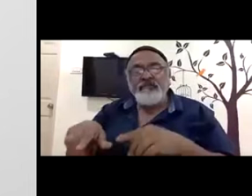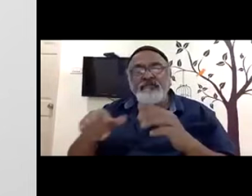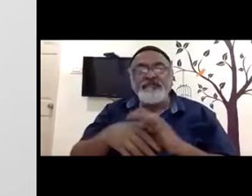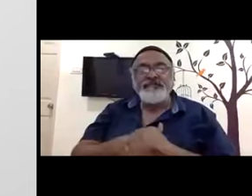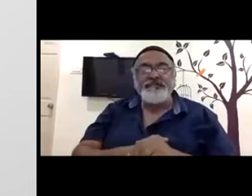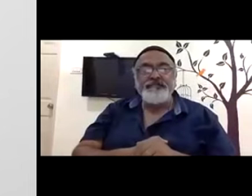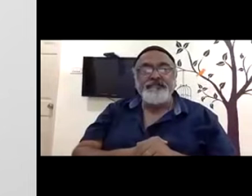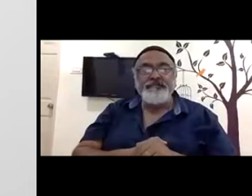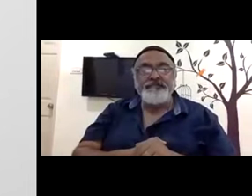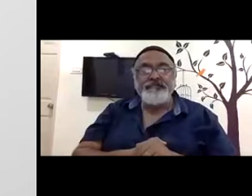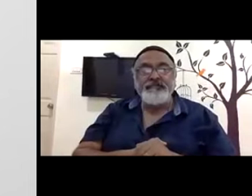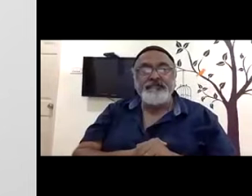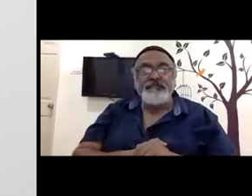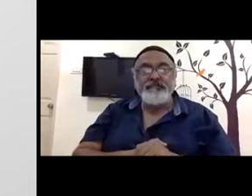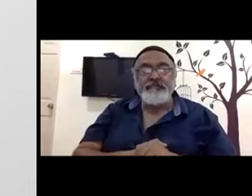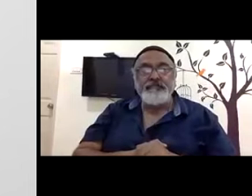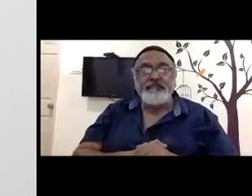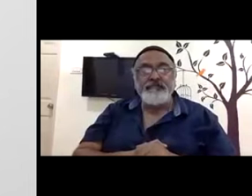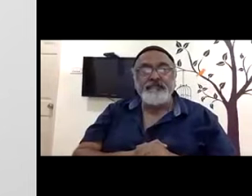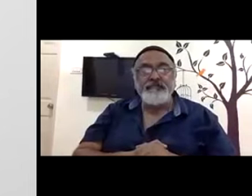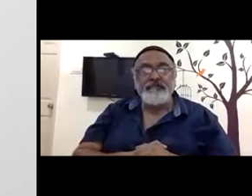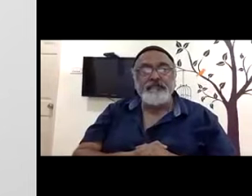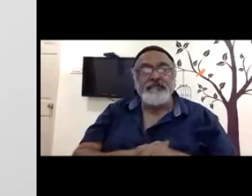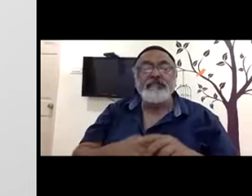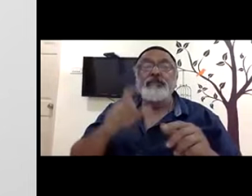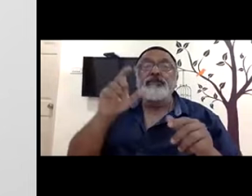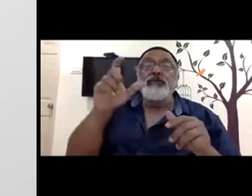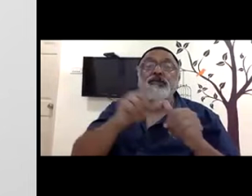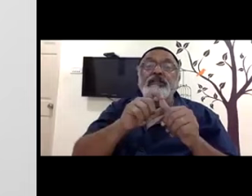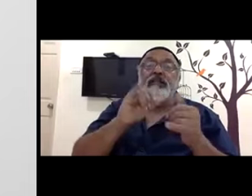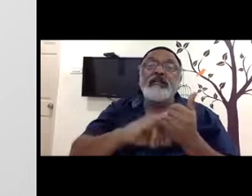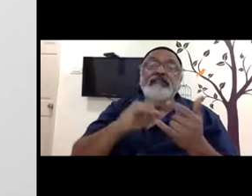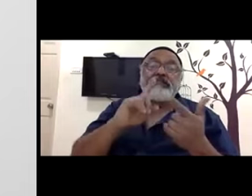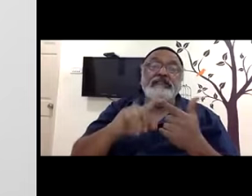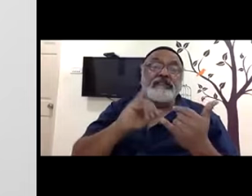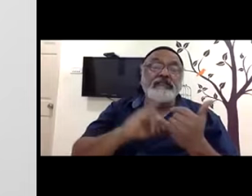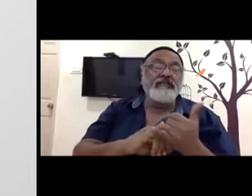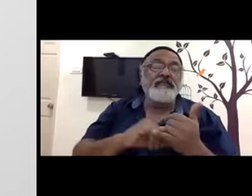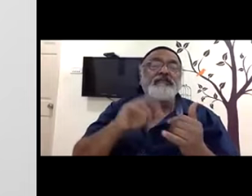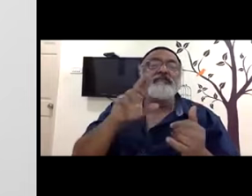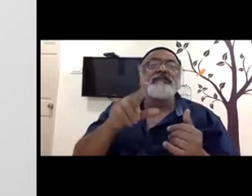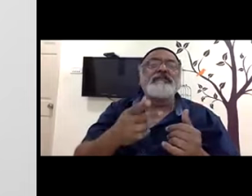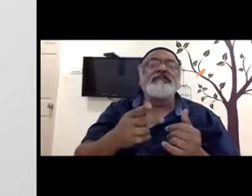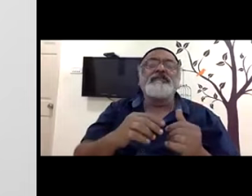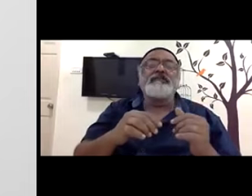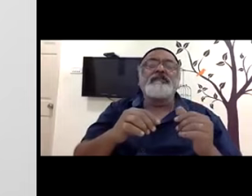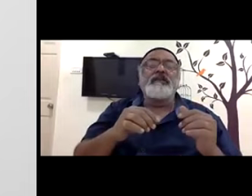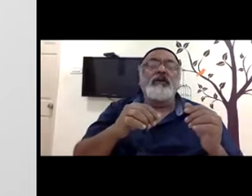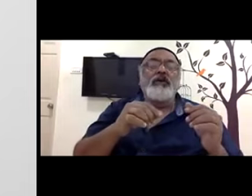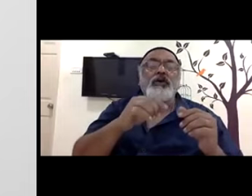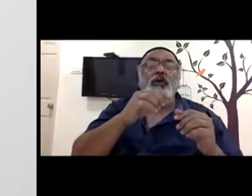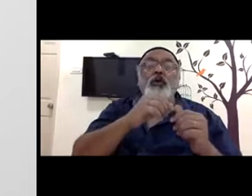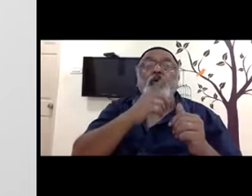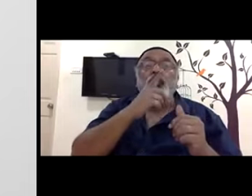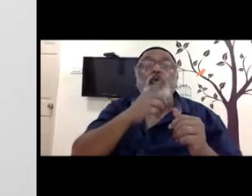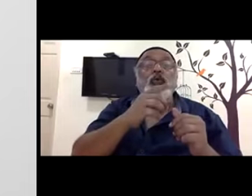that establishes your result. Cases. So cases here would just mean the units that are providing